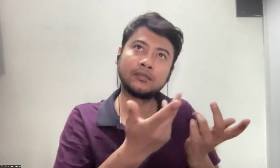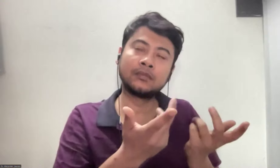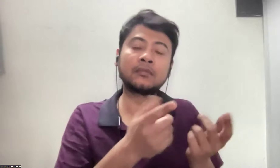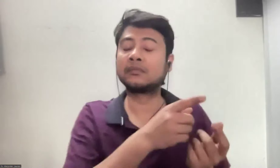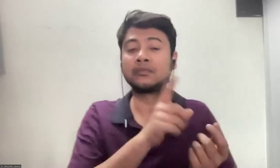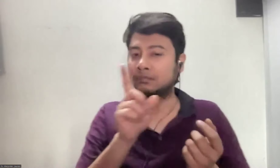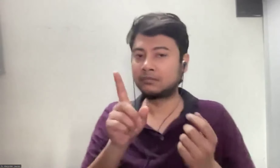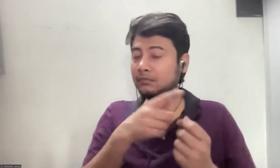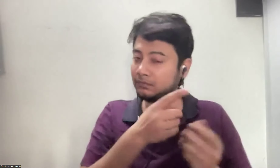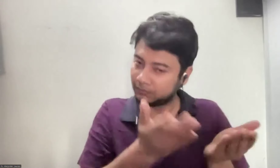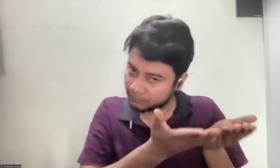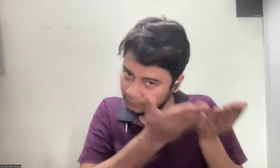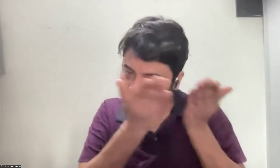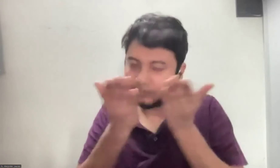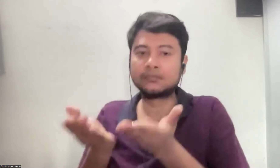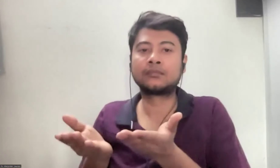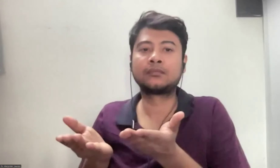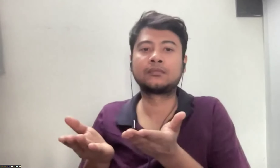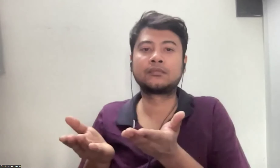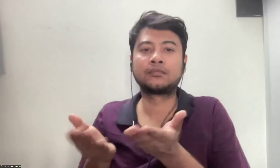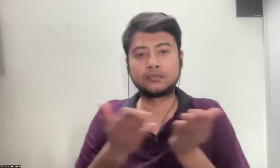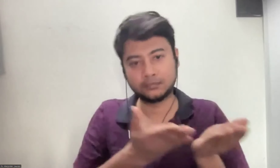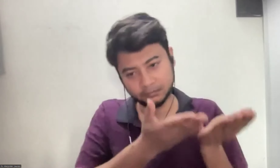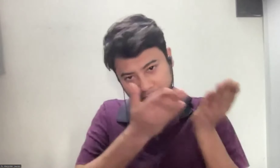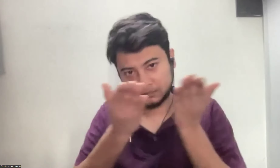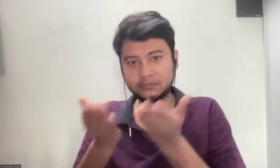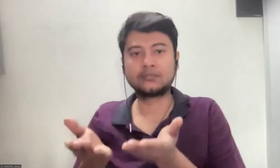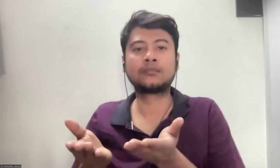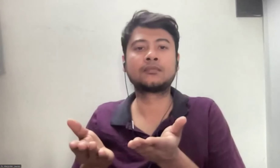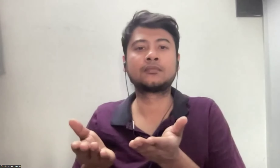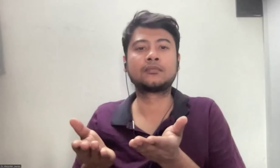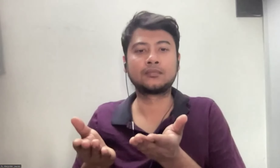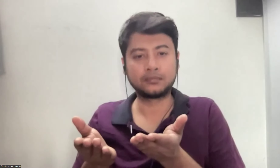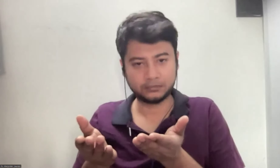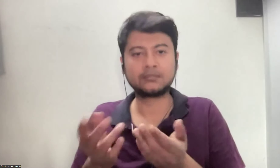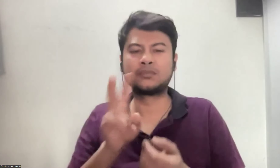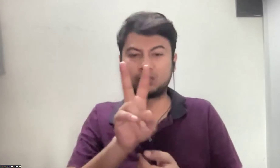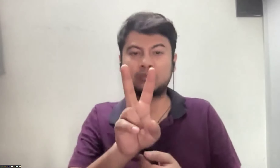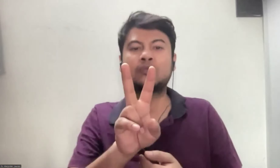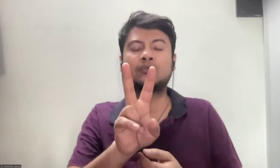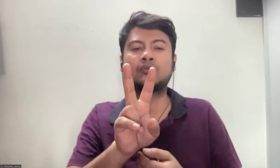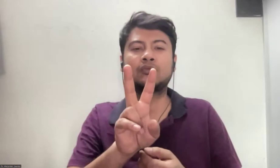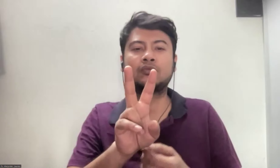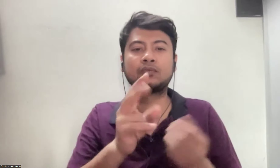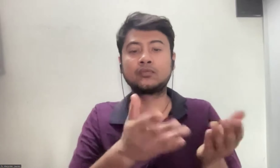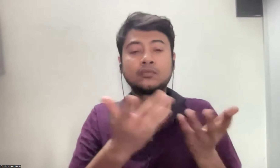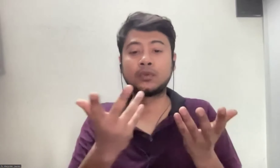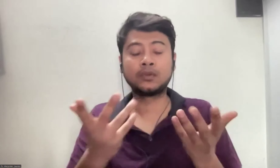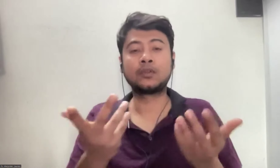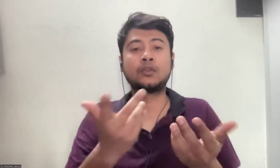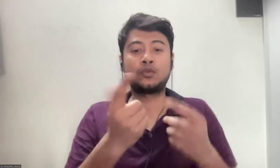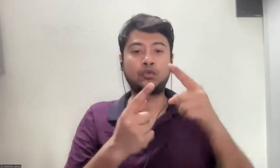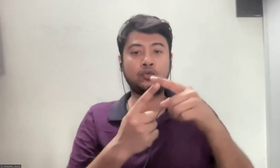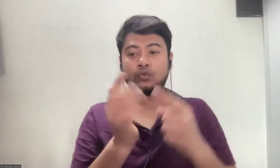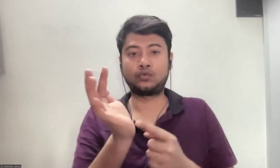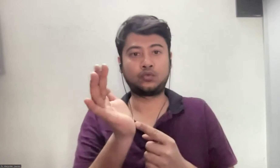So accordingly, you can make adjustment. But we need two surfaces. One is to keep the tulsi pot, and the